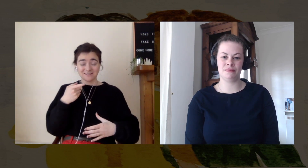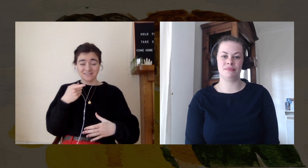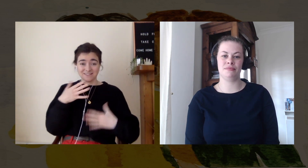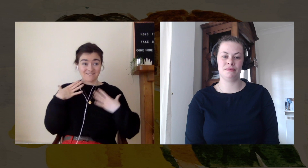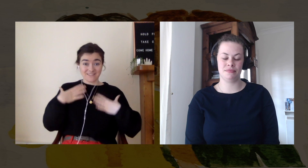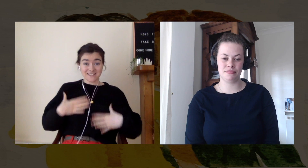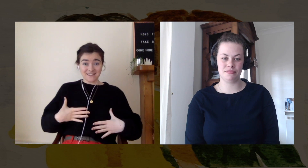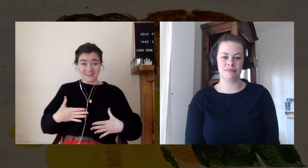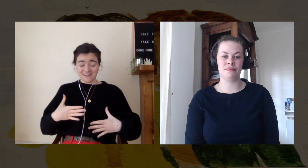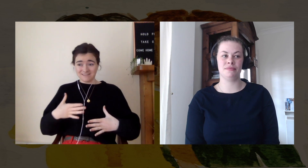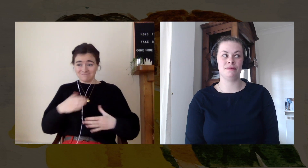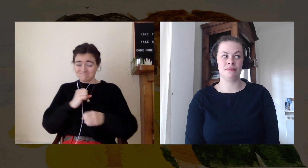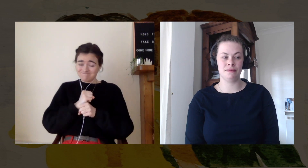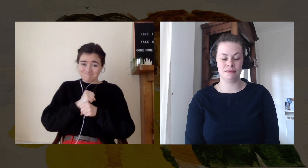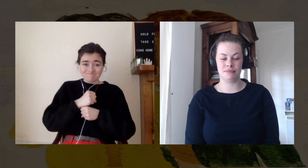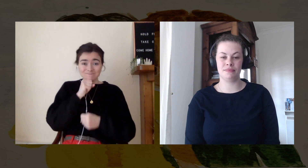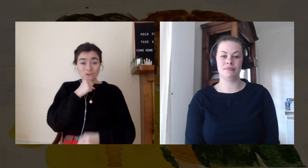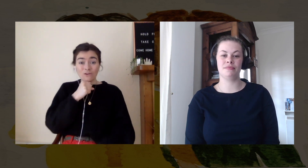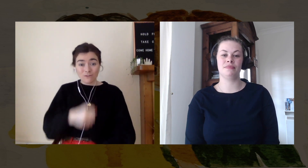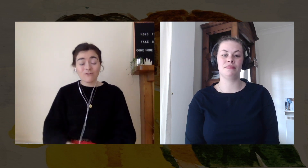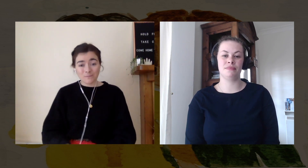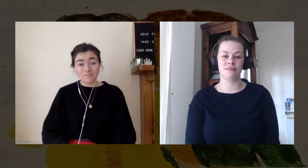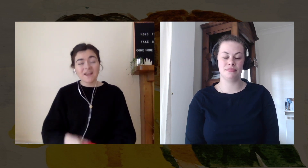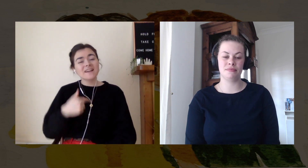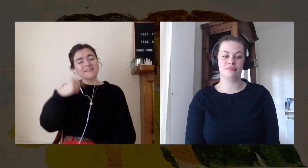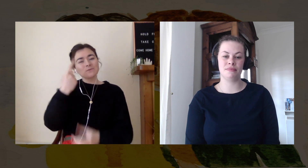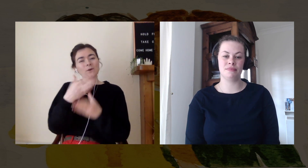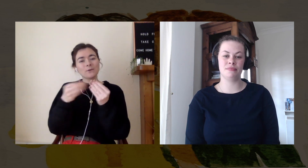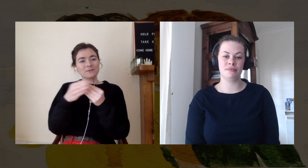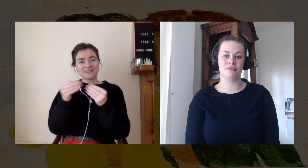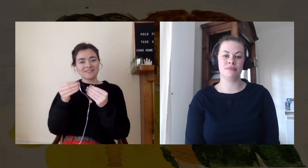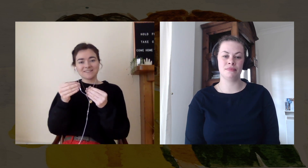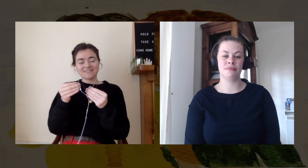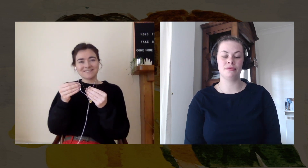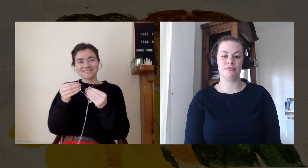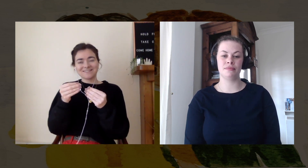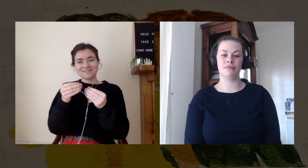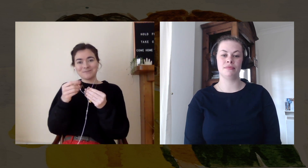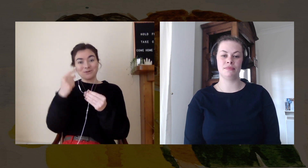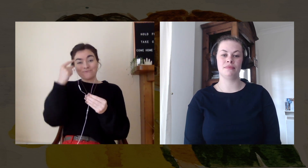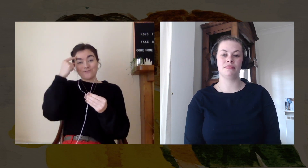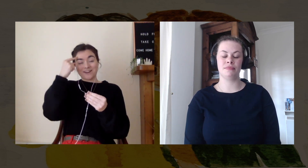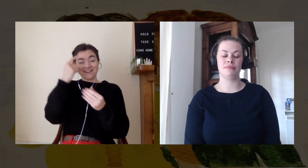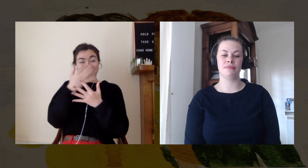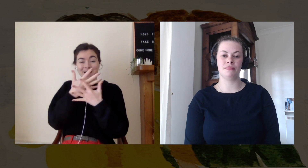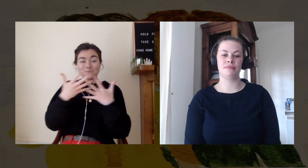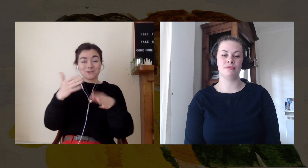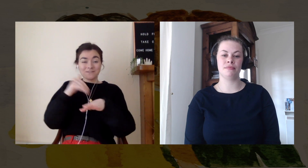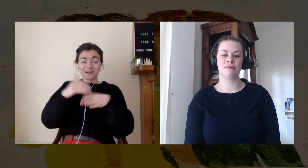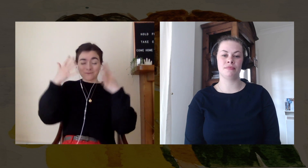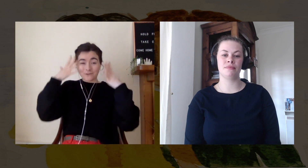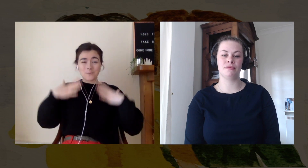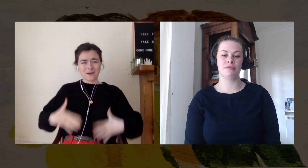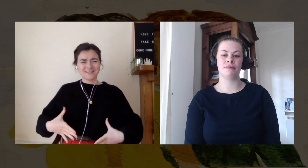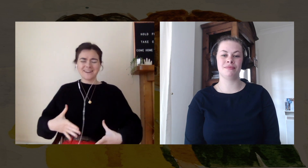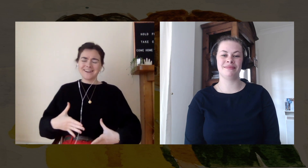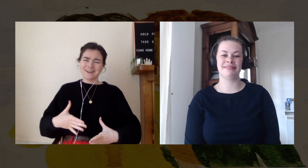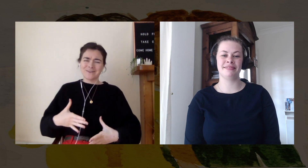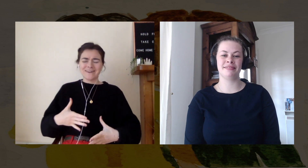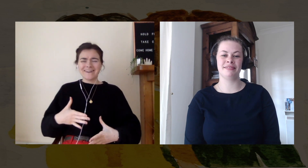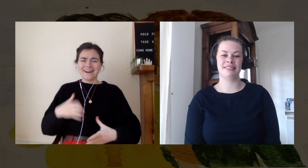don't realise how much it affects your entire body. I feel like I'm like being like interpreting so hard, but it's